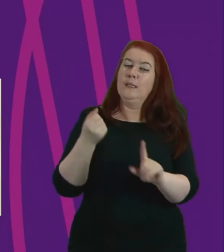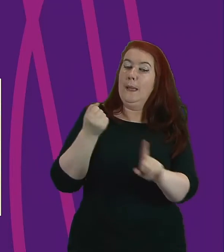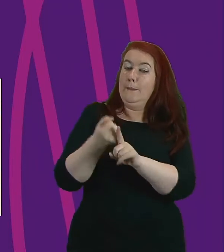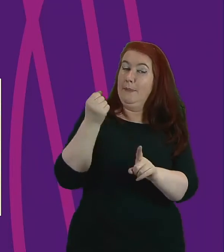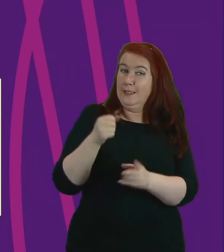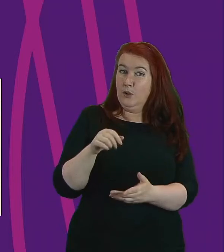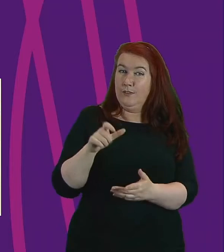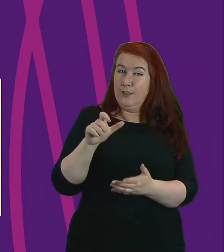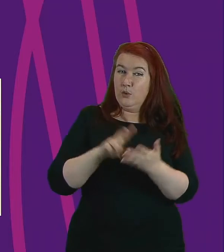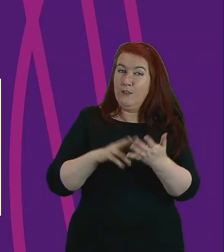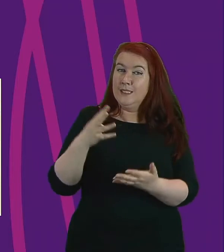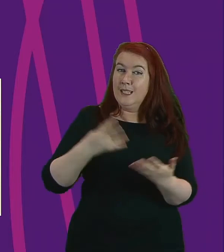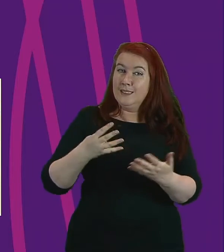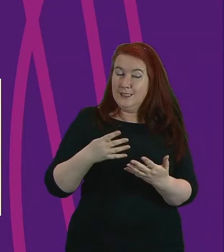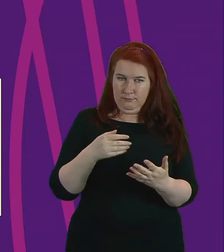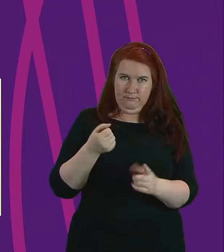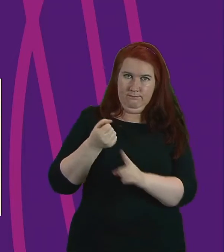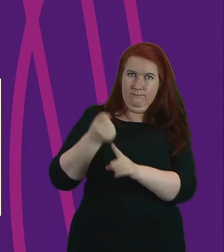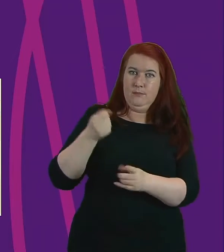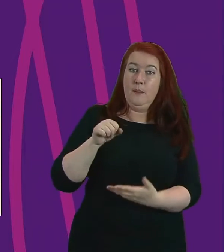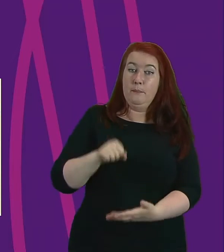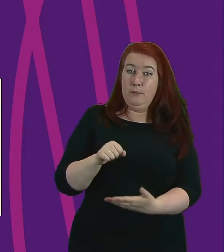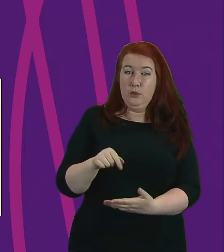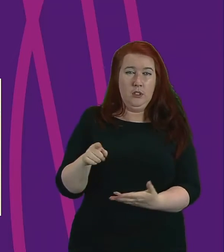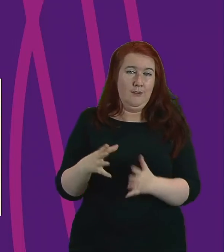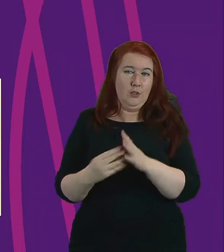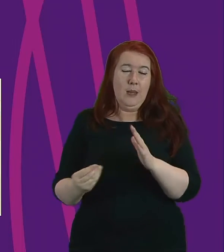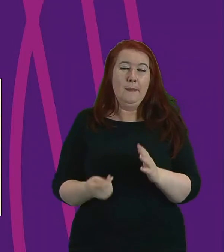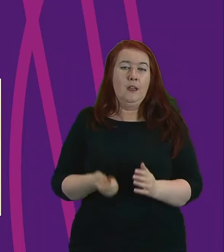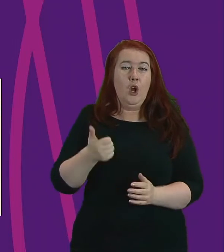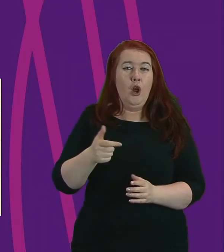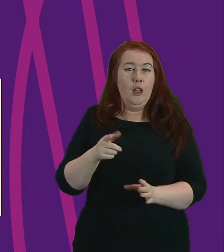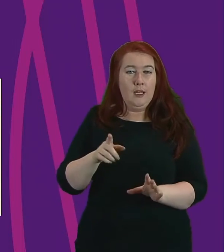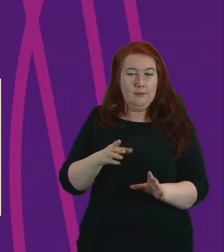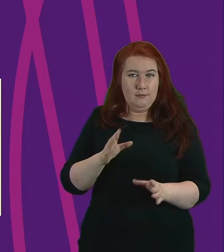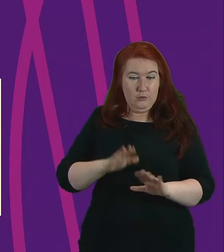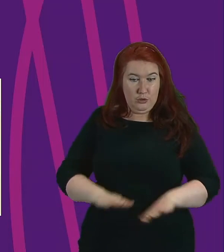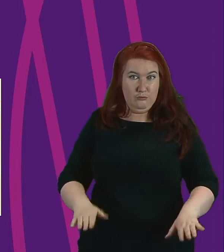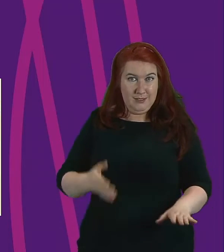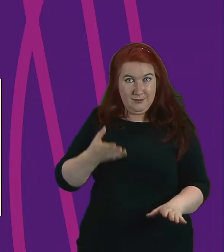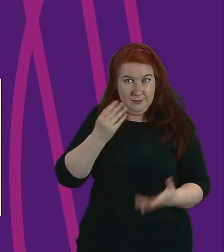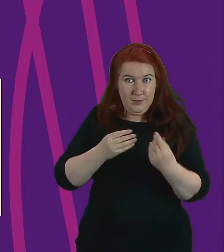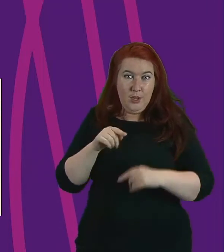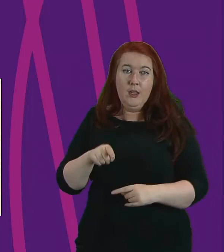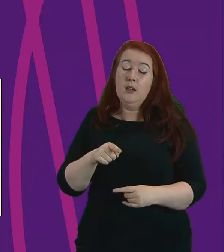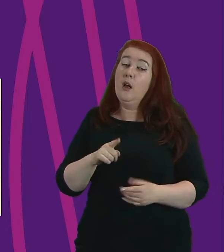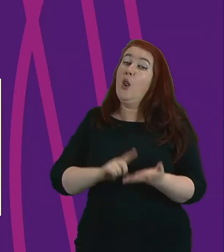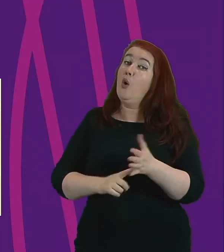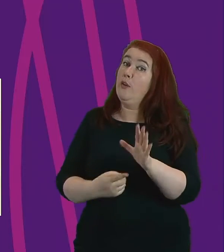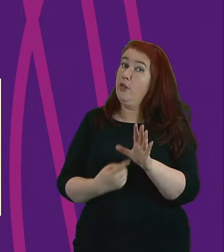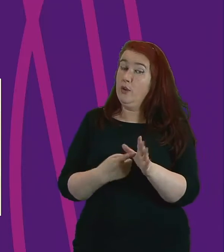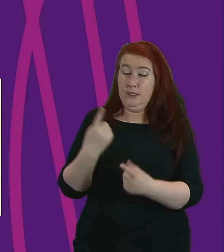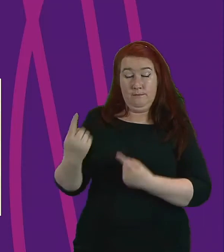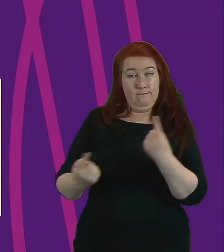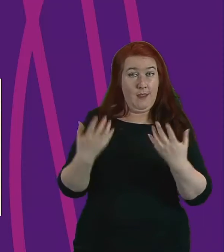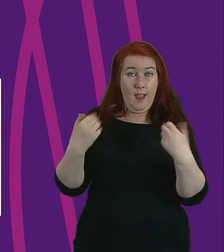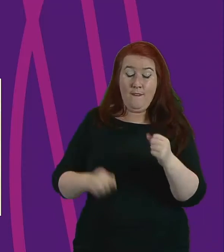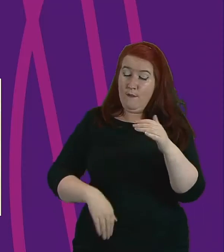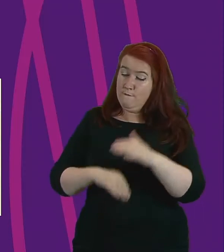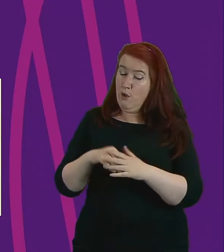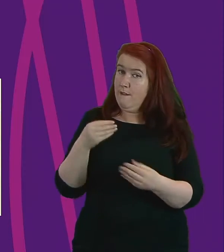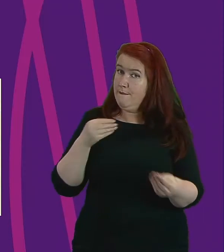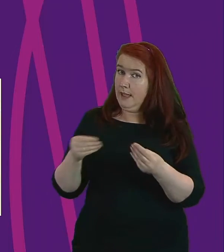the budget. Murdo Fraser mentioned ELC funding, for example, and local authorities have full flexibility over that funding now,